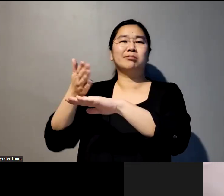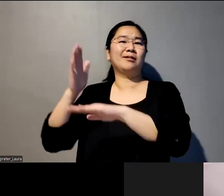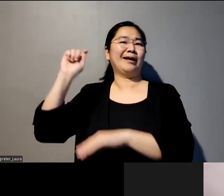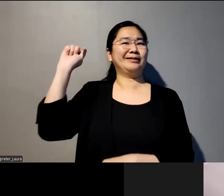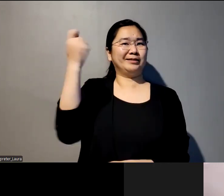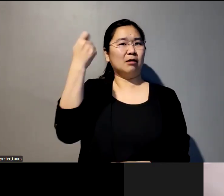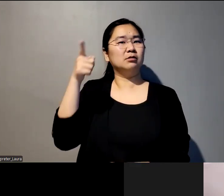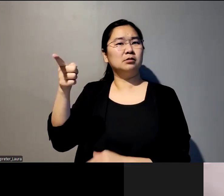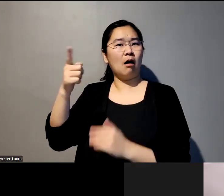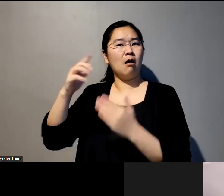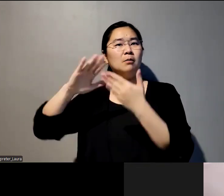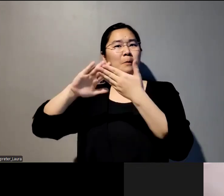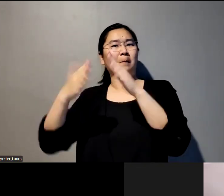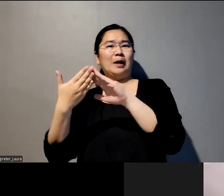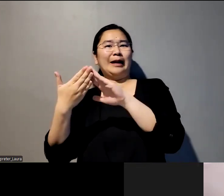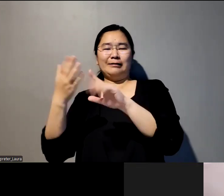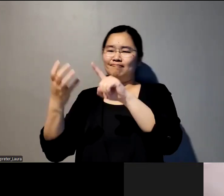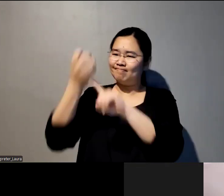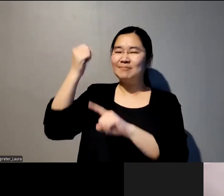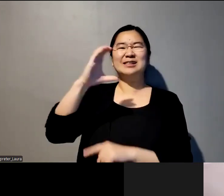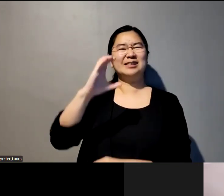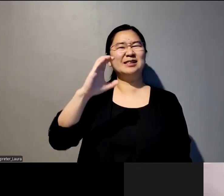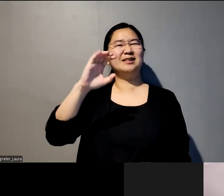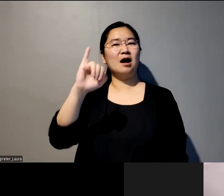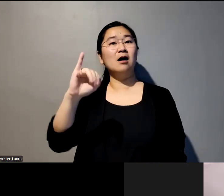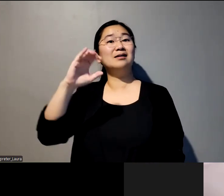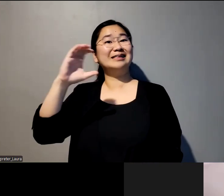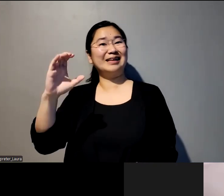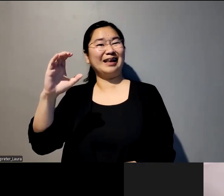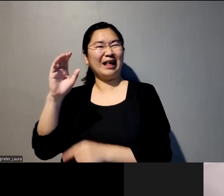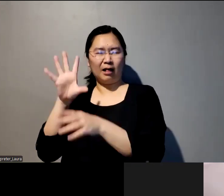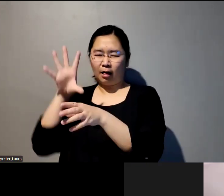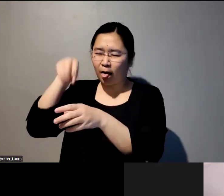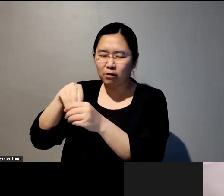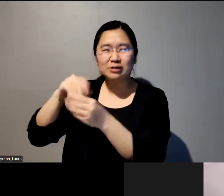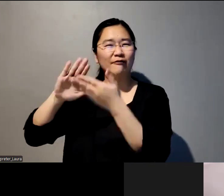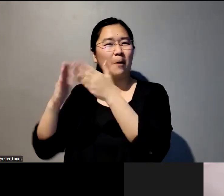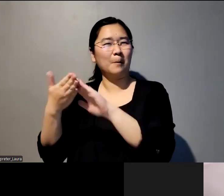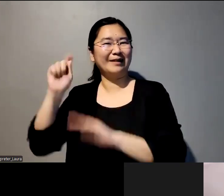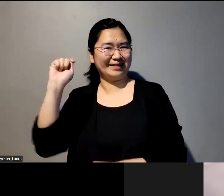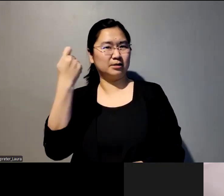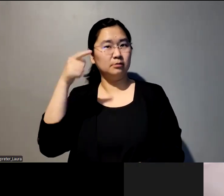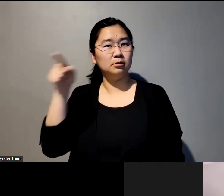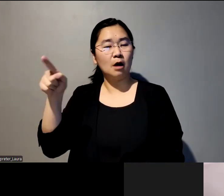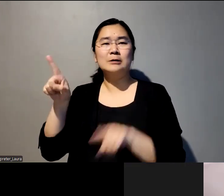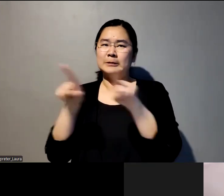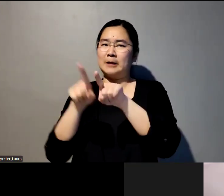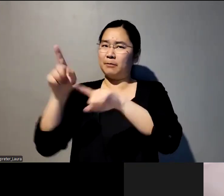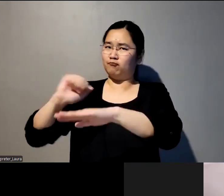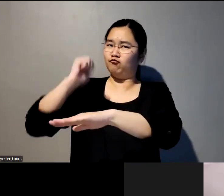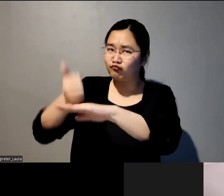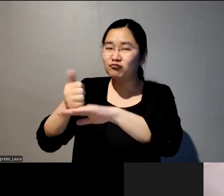with a psychosocial disability has shaped his journey as a disability rights activist. And in the past, he has volunteered